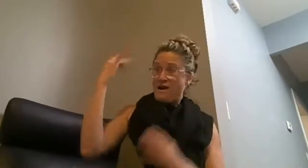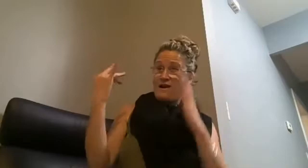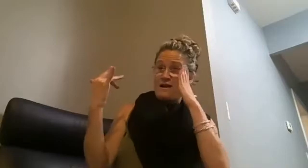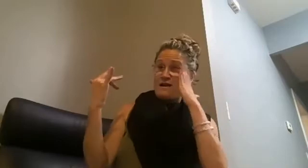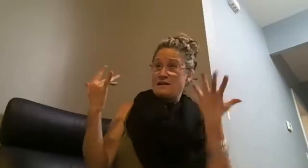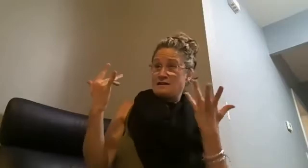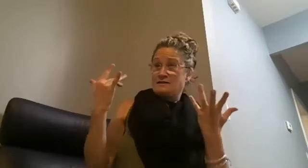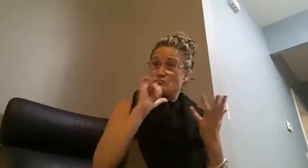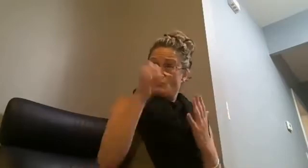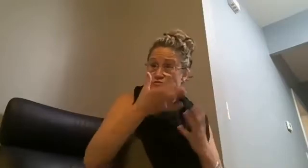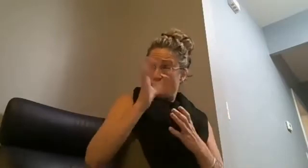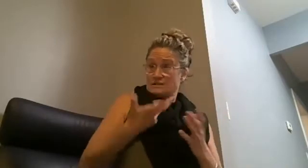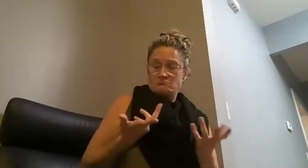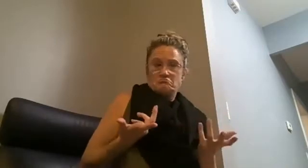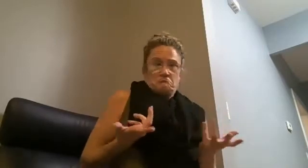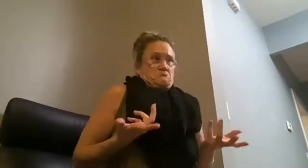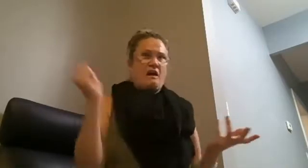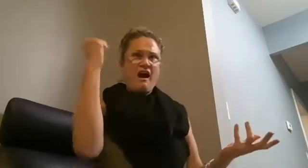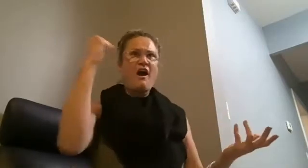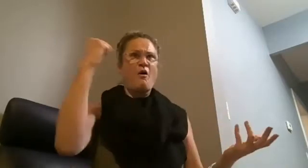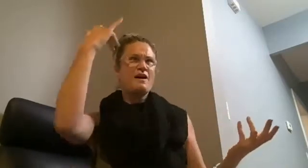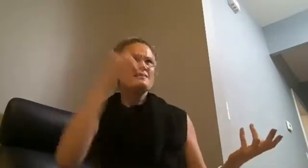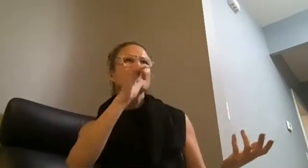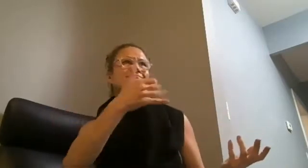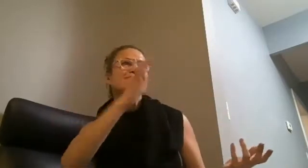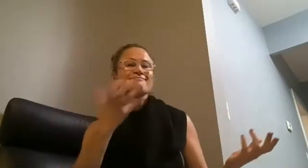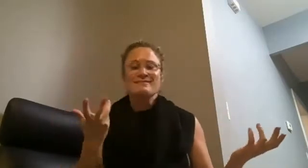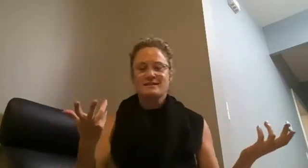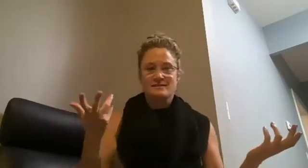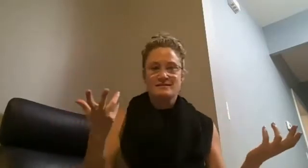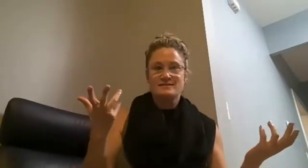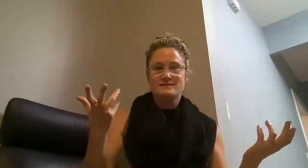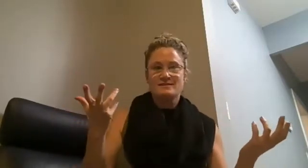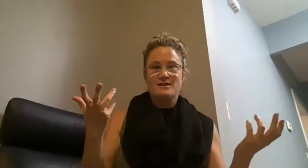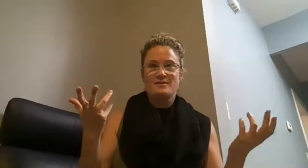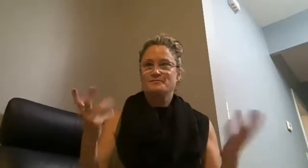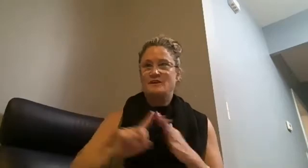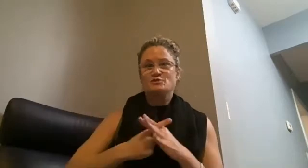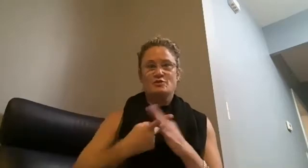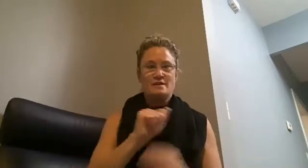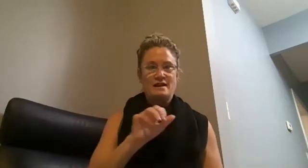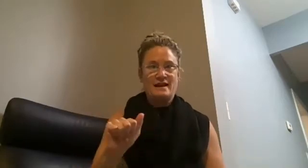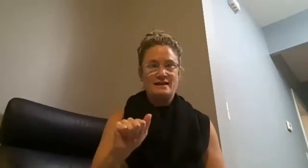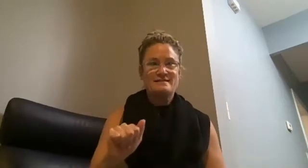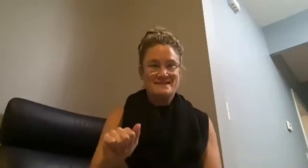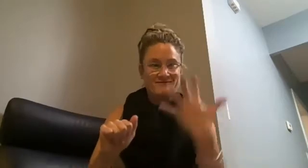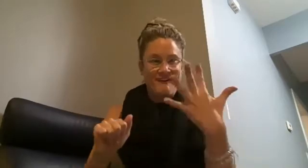drink? And they were like, yeah, totally. And so the AA that I started there was me and these 5 Muslim guys meeting up a couple times a